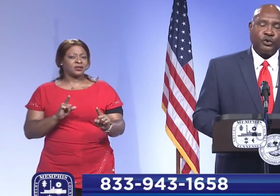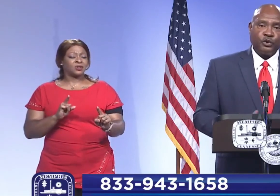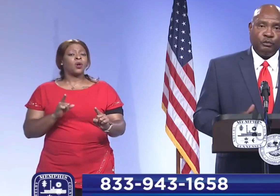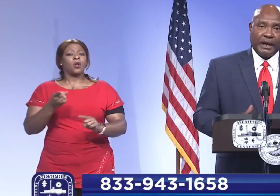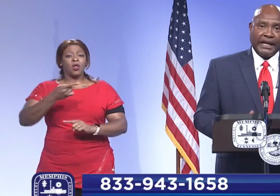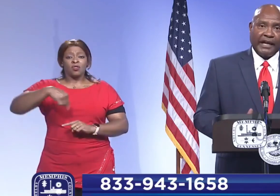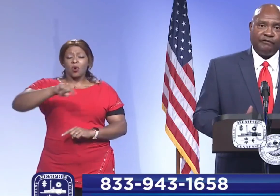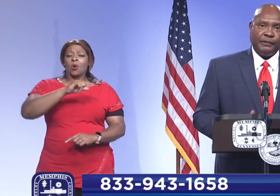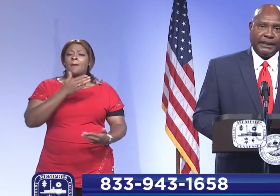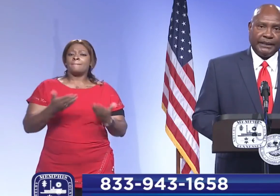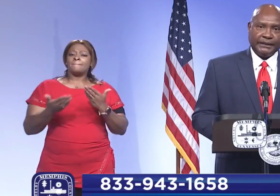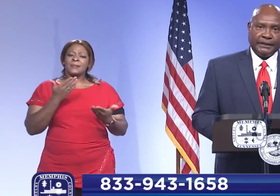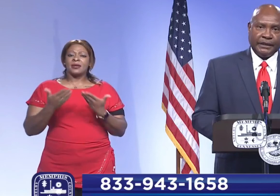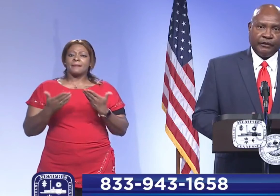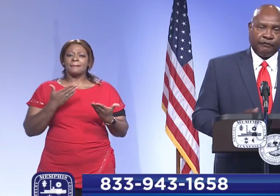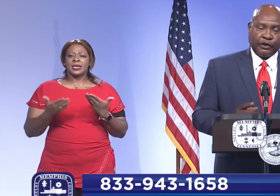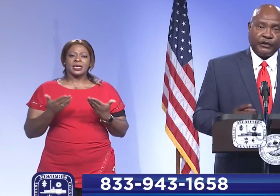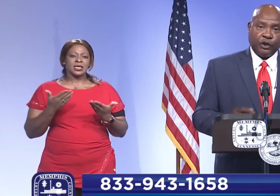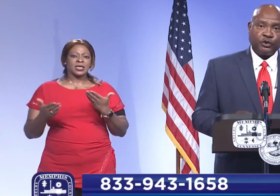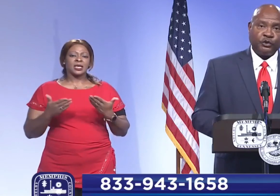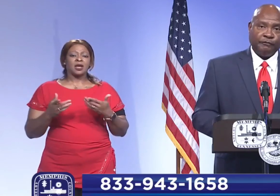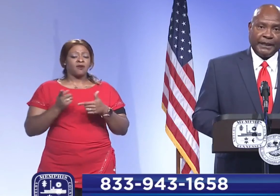those who have been